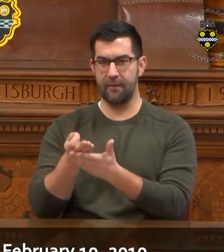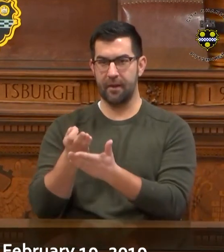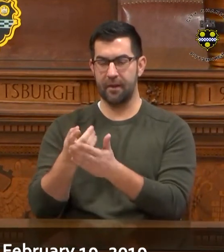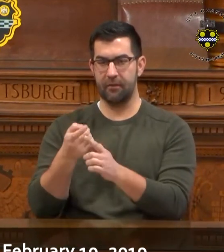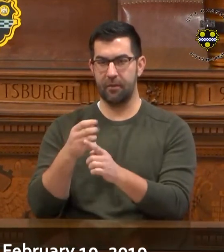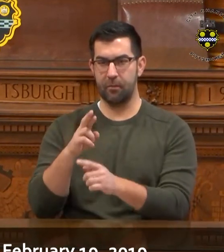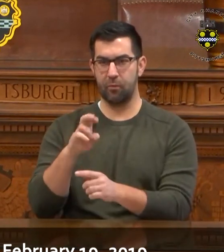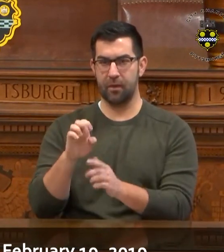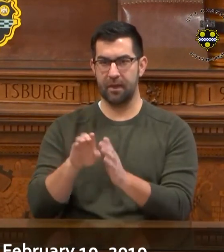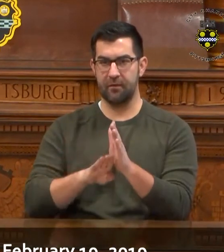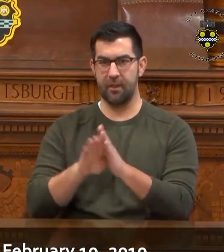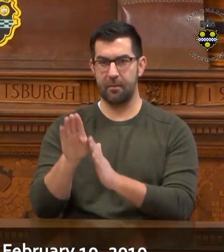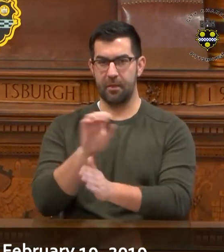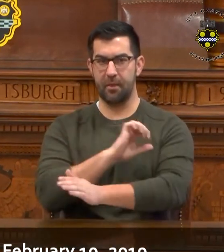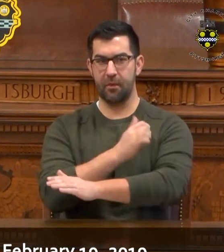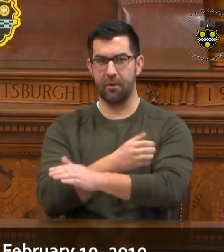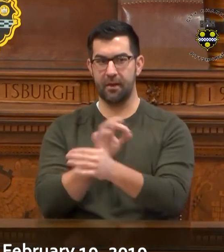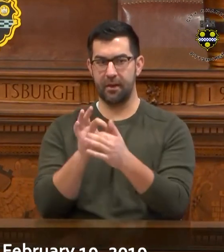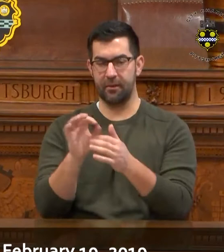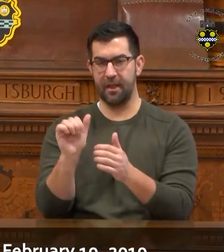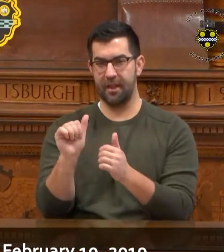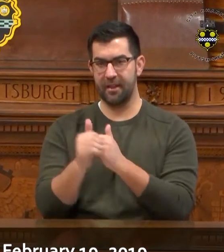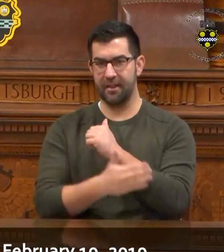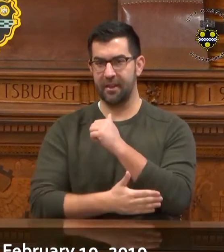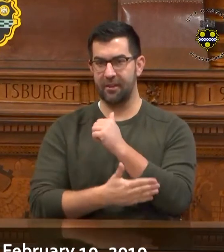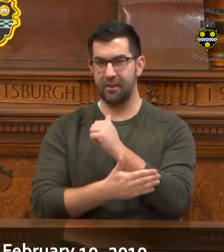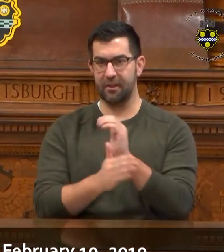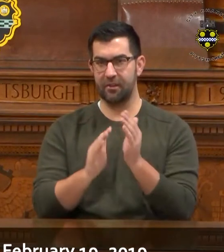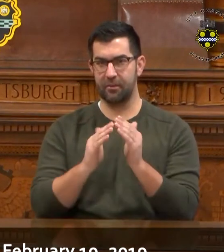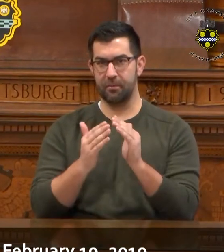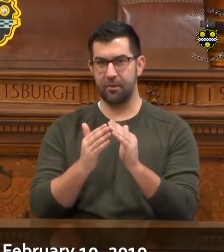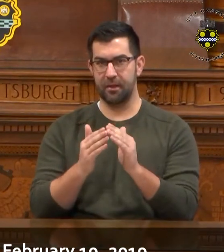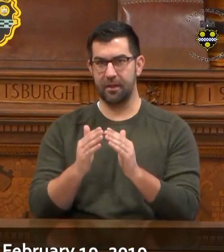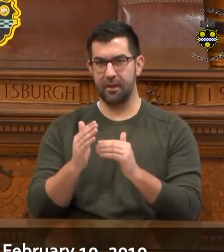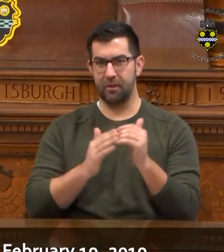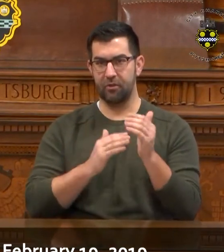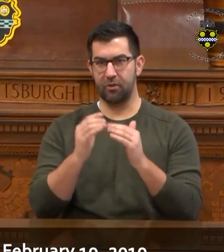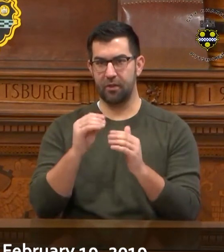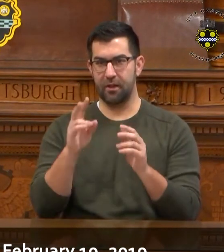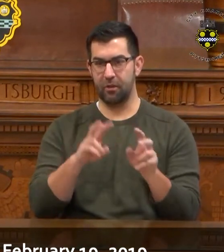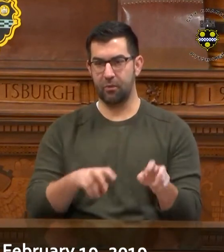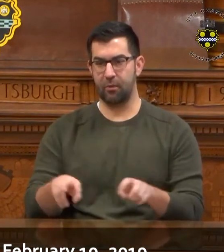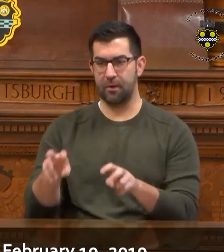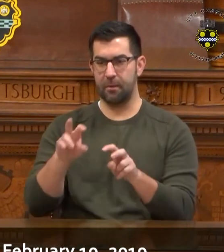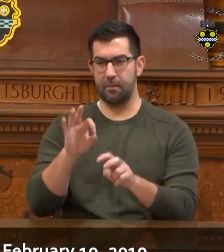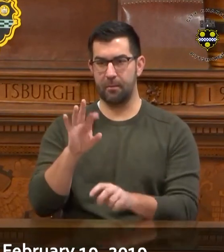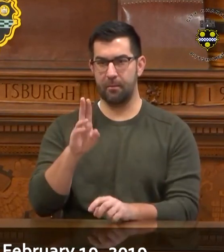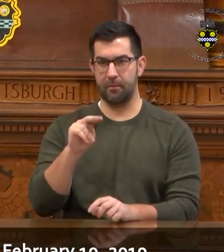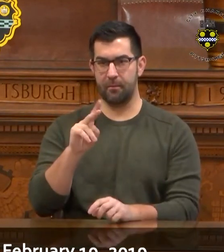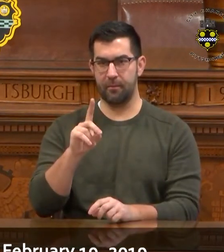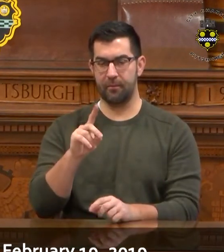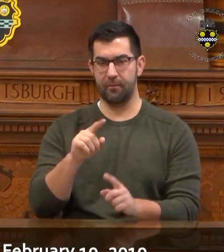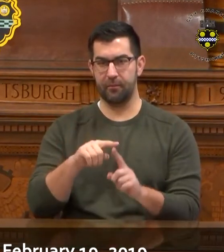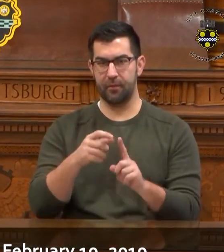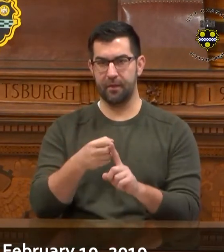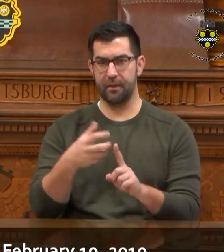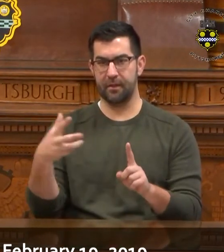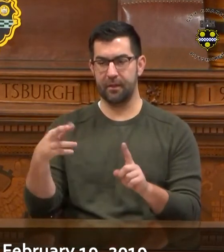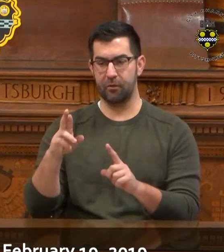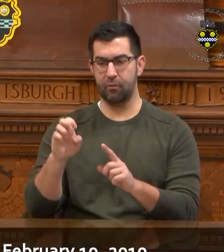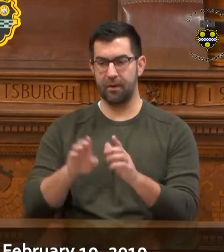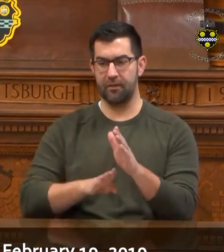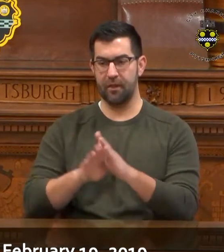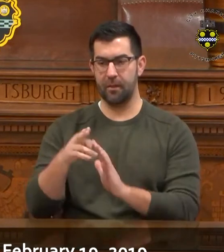Redevelopment Authority of Allegheny County Community Infrastructure and Tourism Fund to expand and